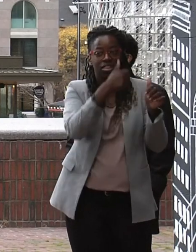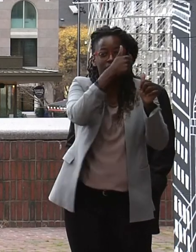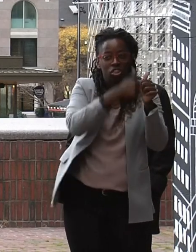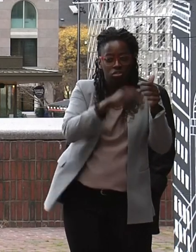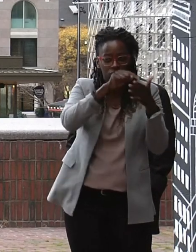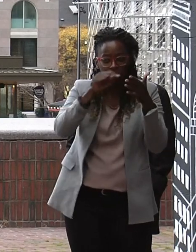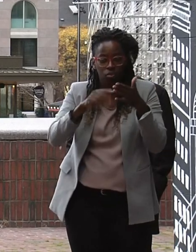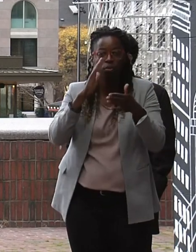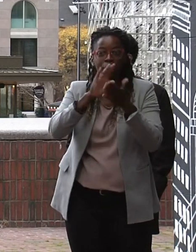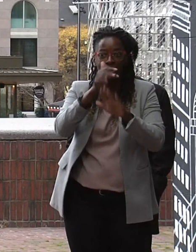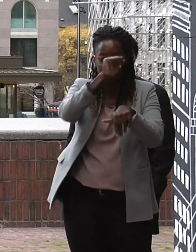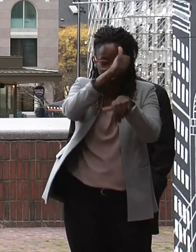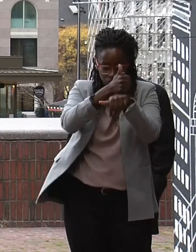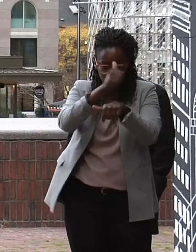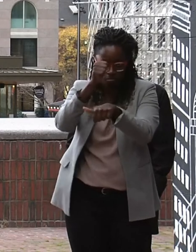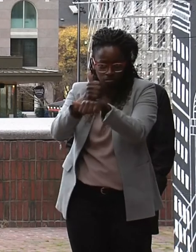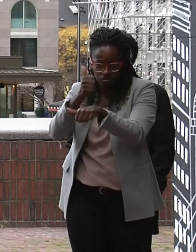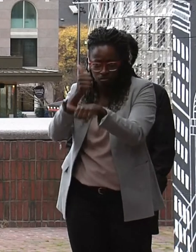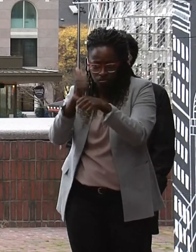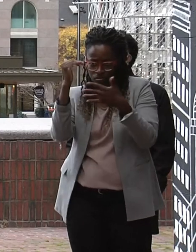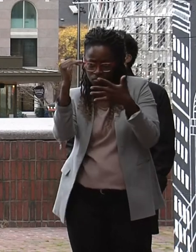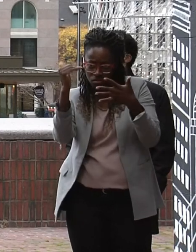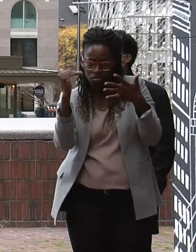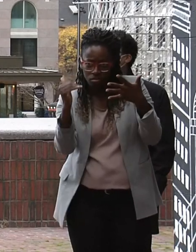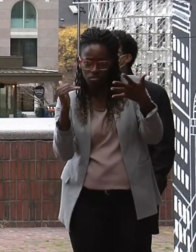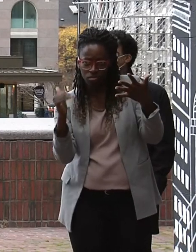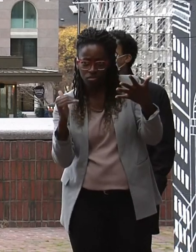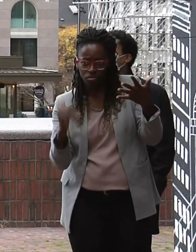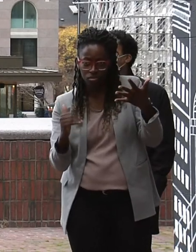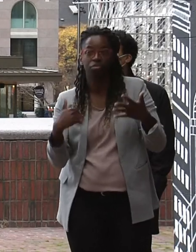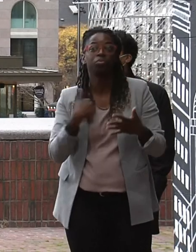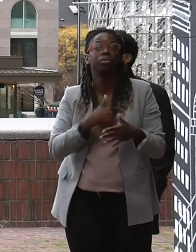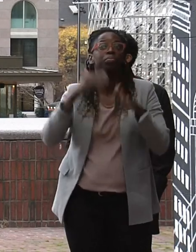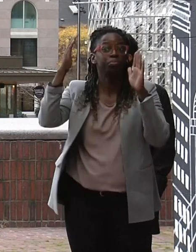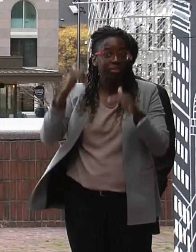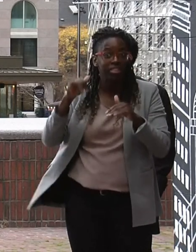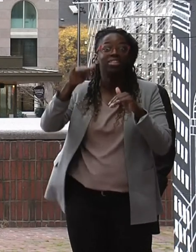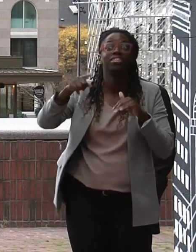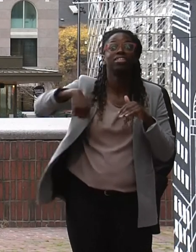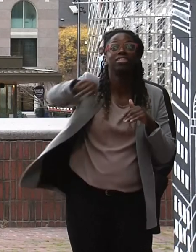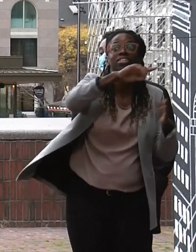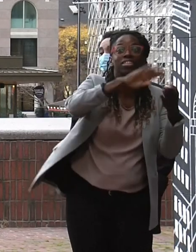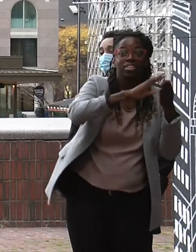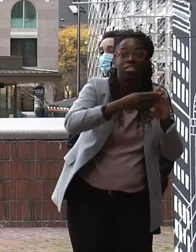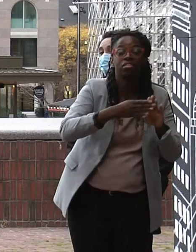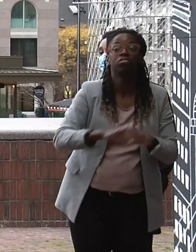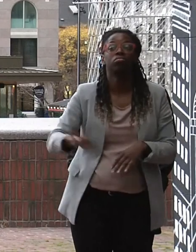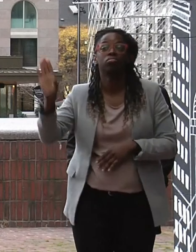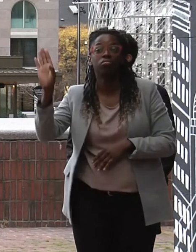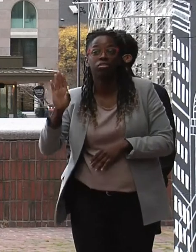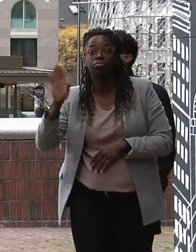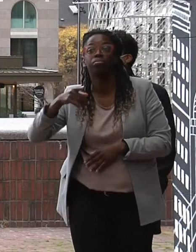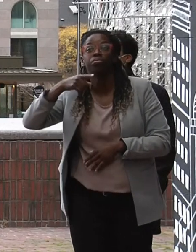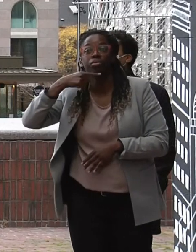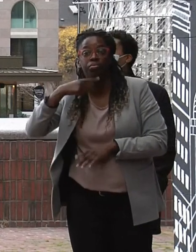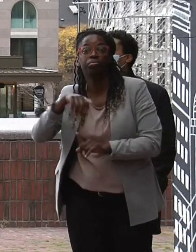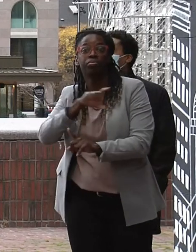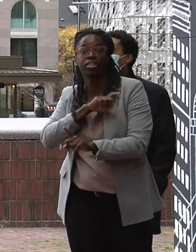that the city and the BPD and the Office of Equity will continue to engage with community